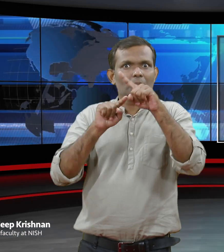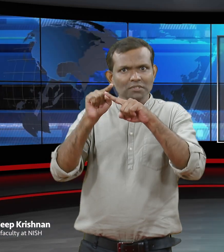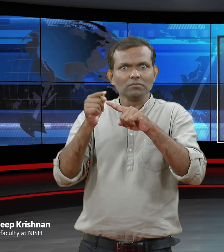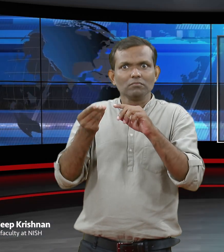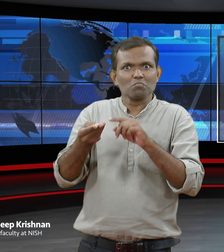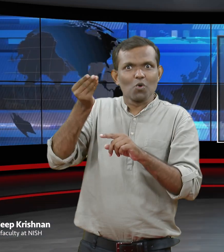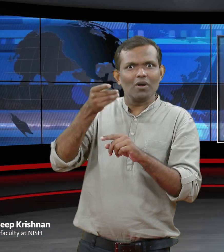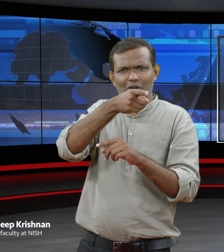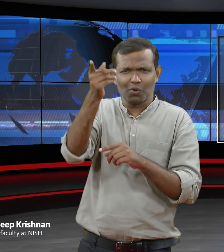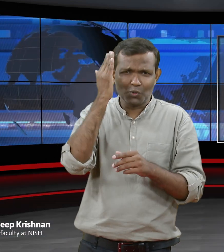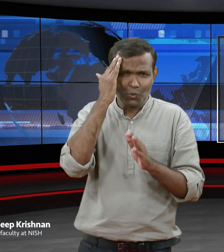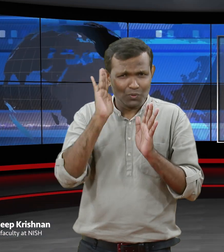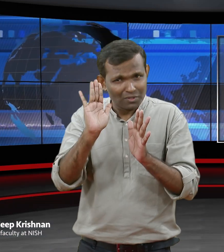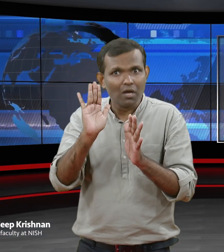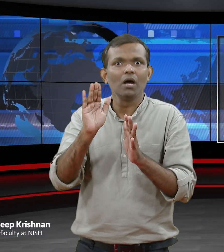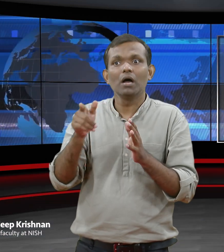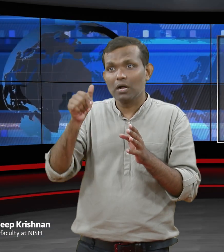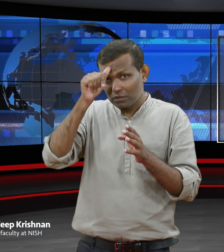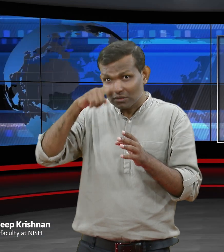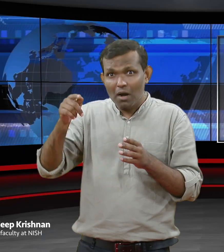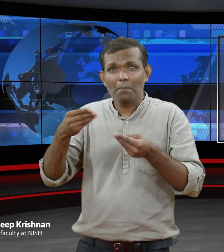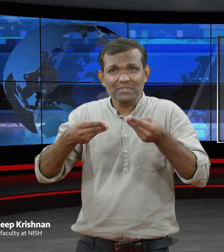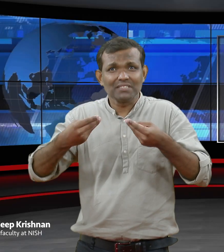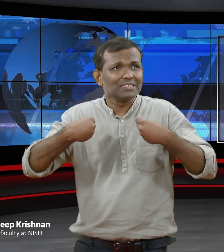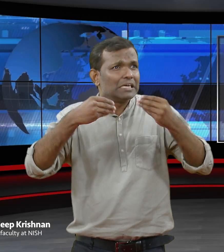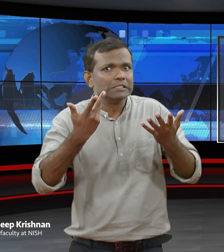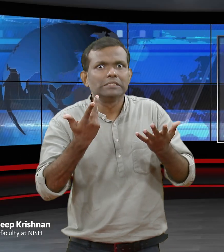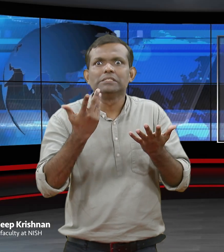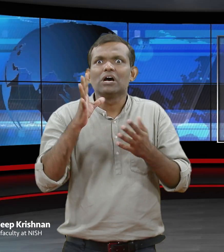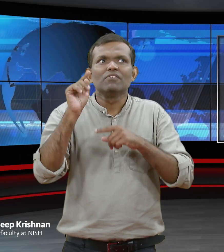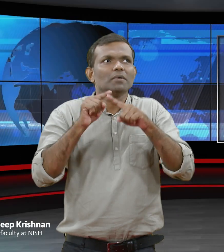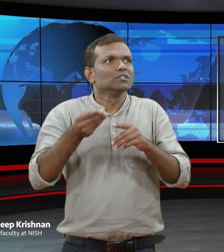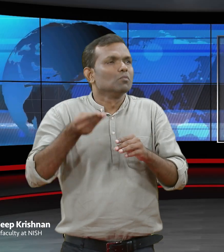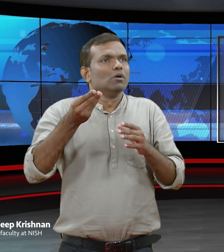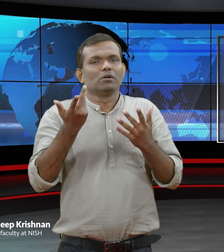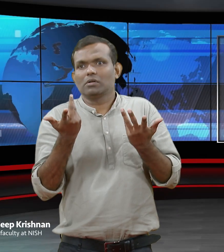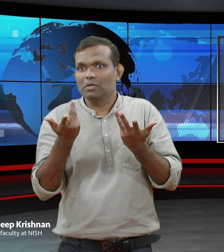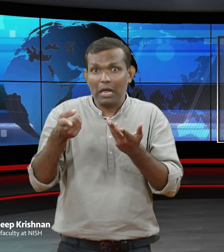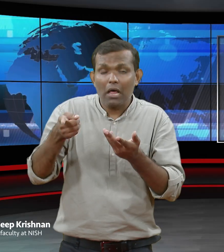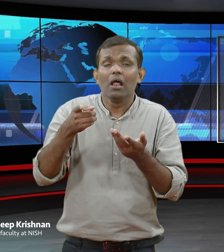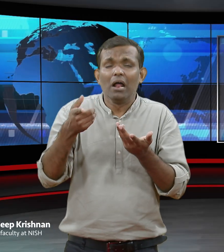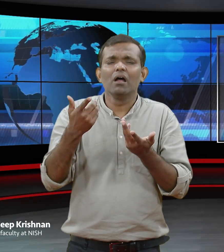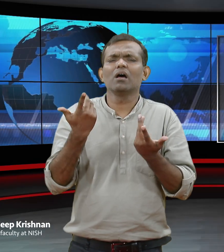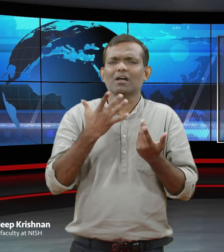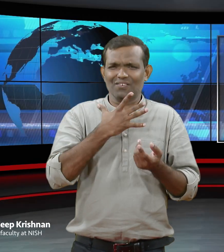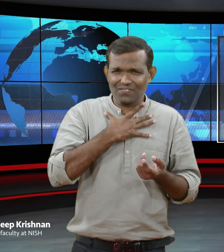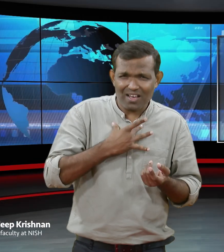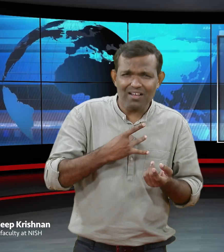have gone as high as 50% on many goods. Sectors like textiles, jewelry, footwear, chemicals,